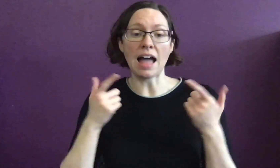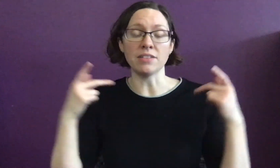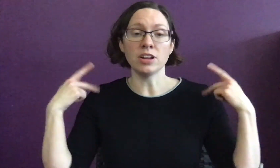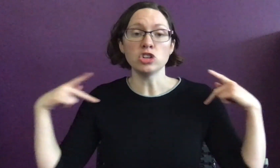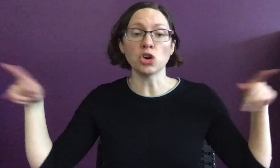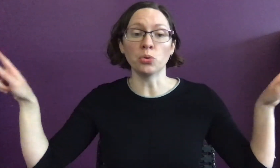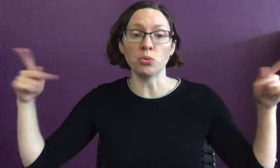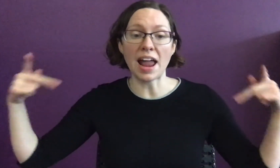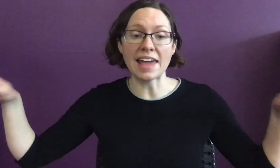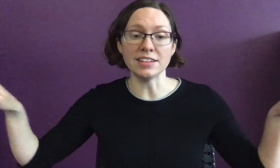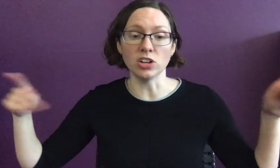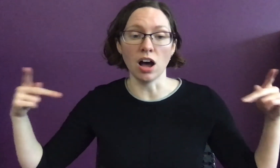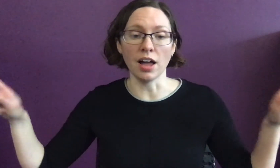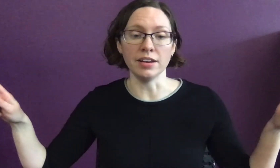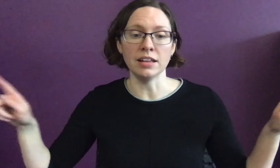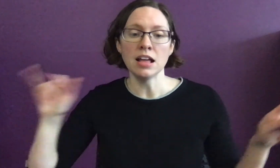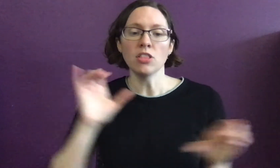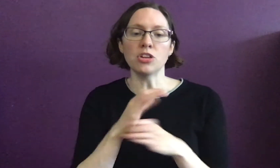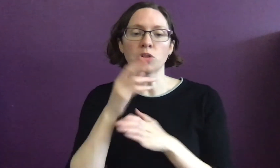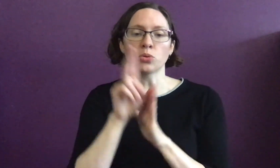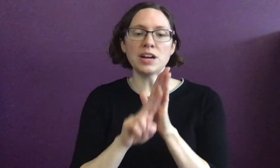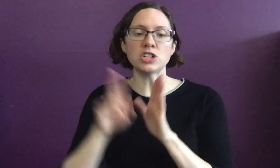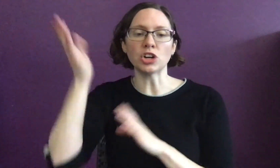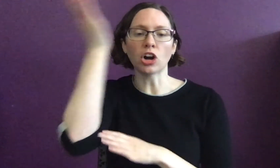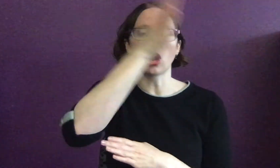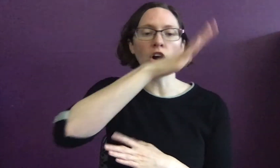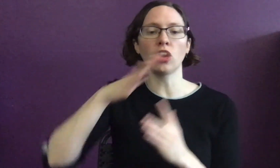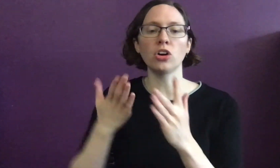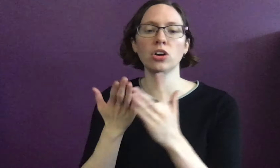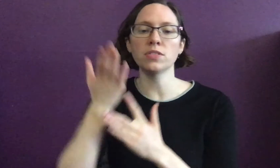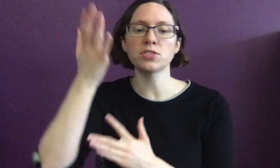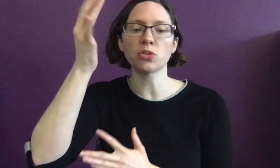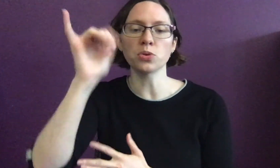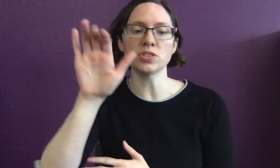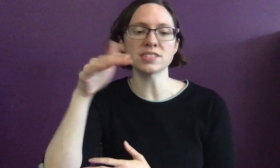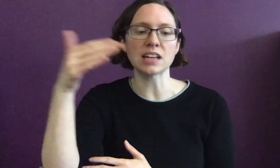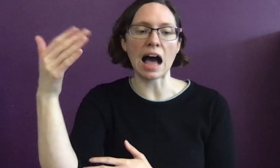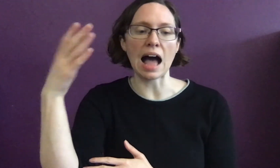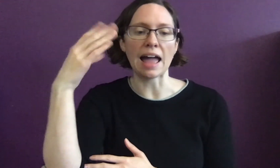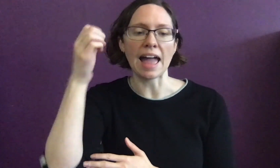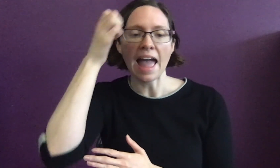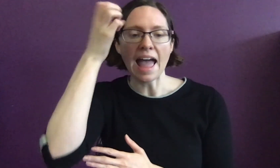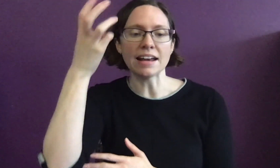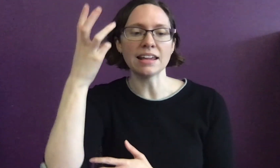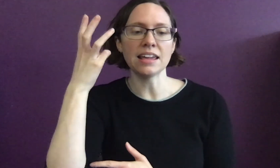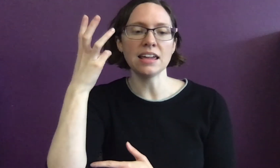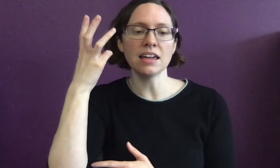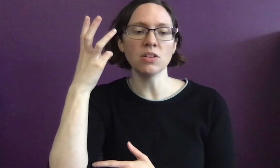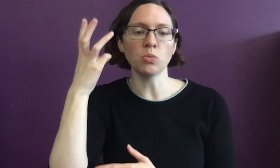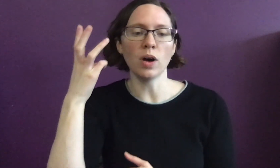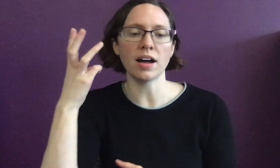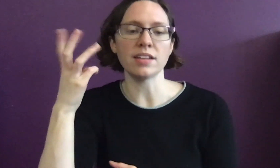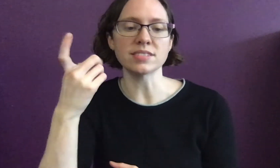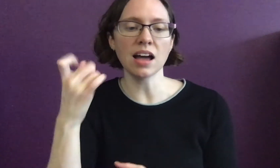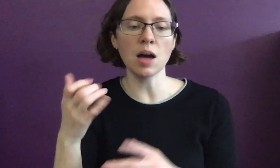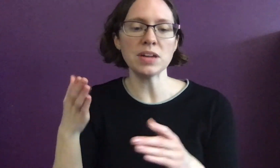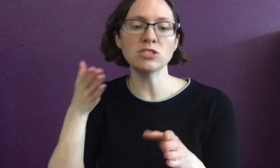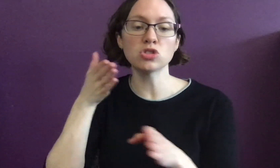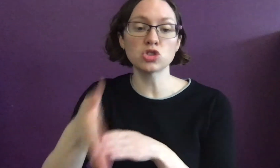live pteranodon. The creature curved through the sky, and he was coming